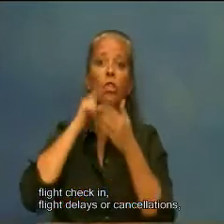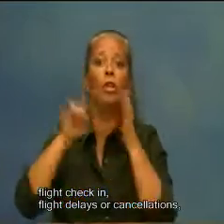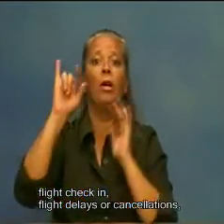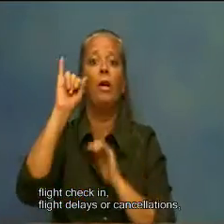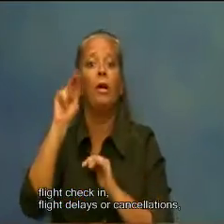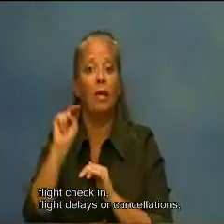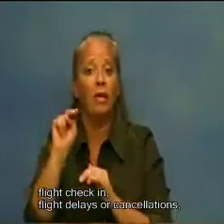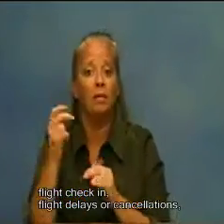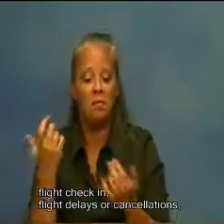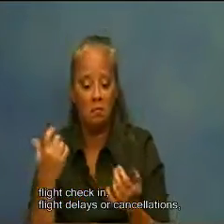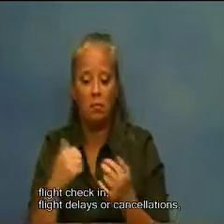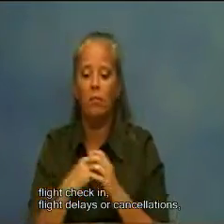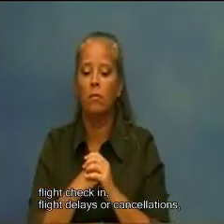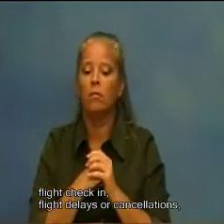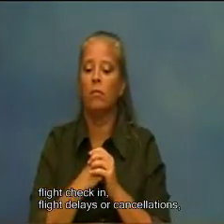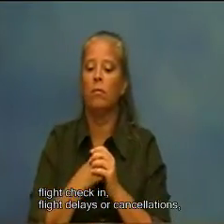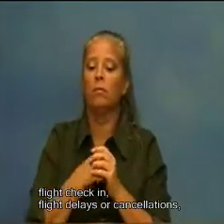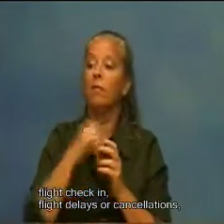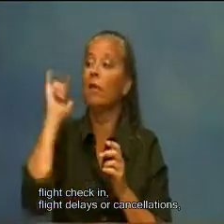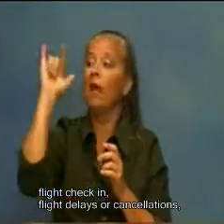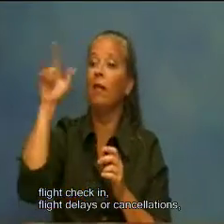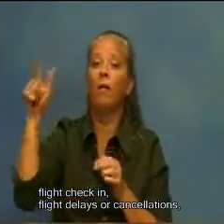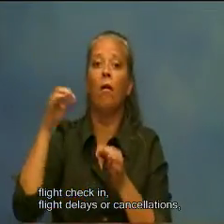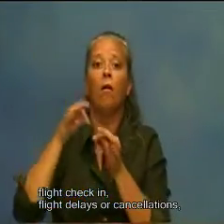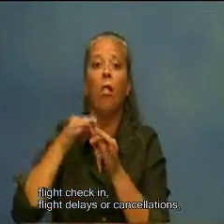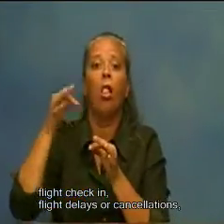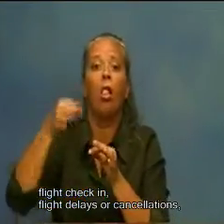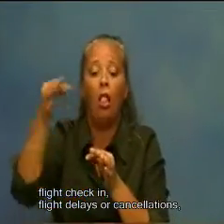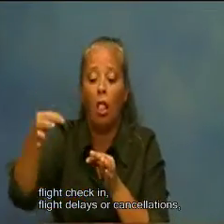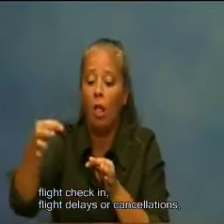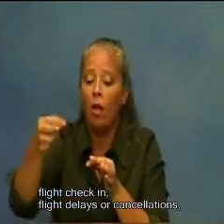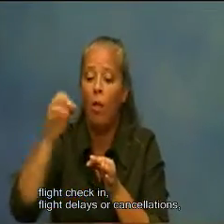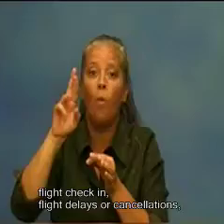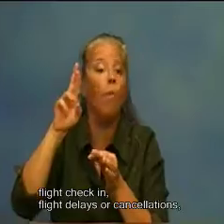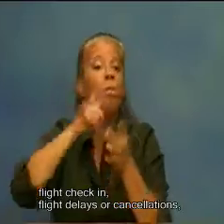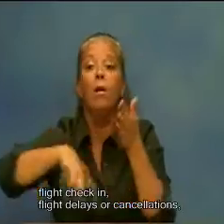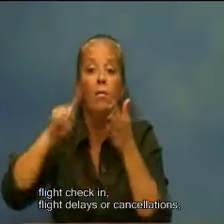flight check-in, flight delays or cancellations,